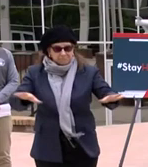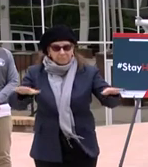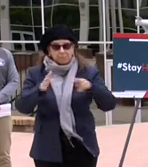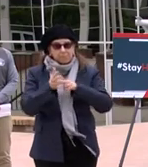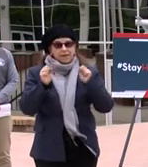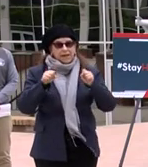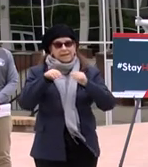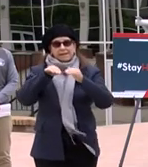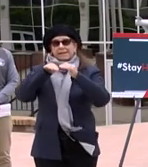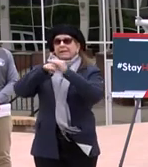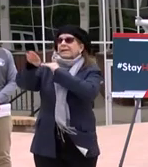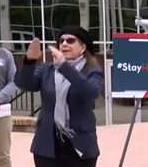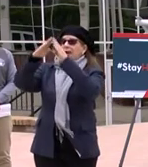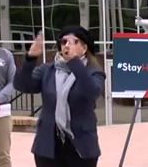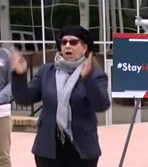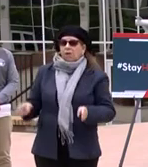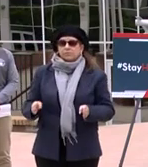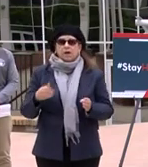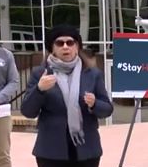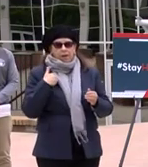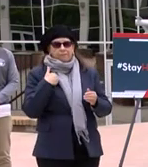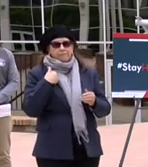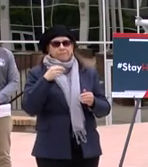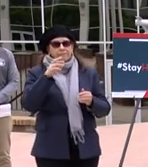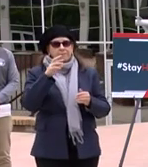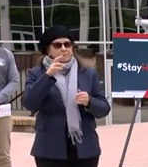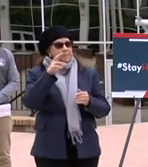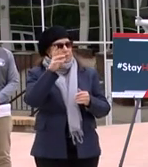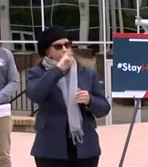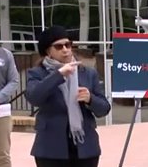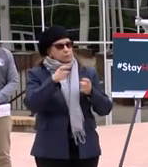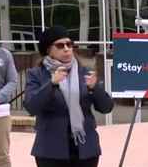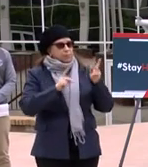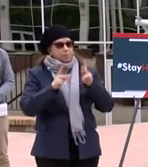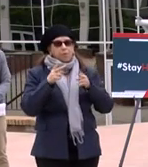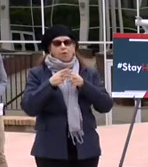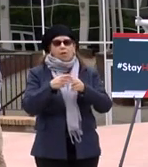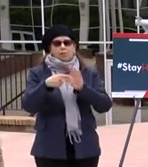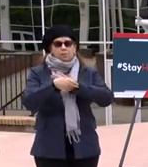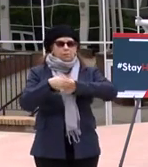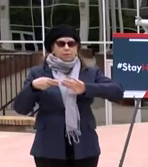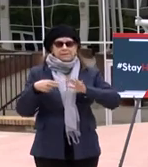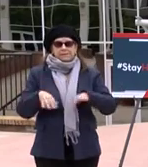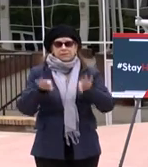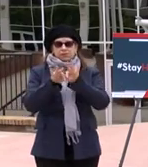are essential. Yes, they are working. Thank you, everybody.